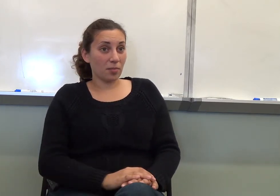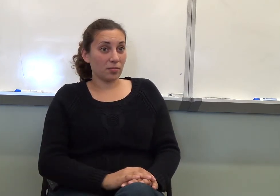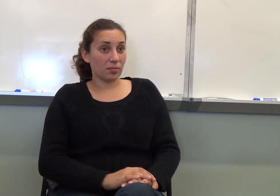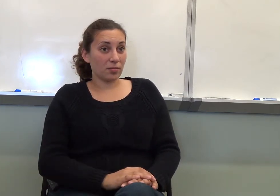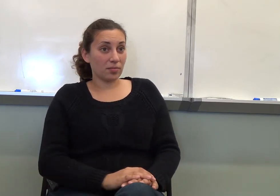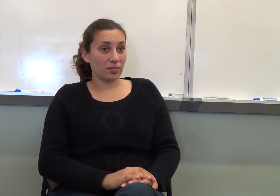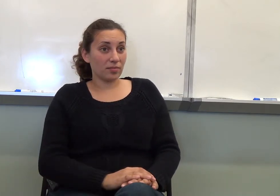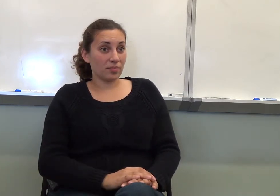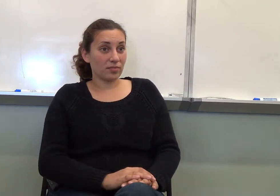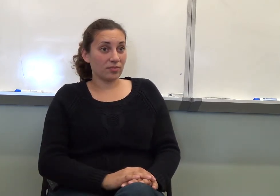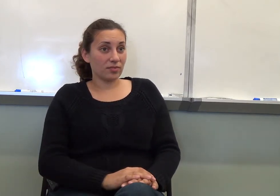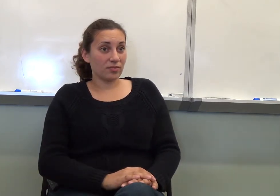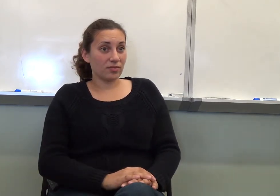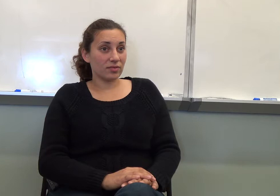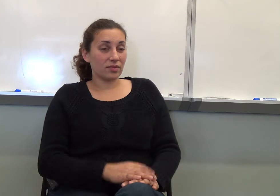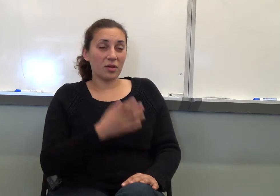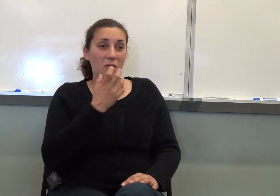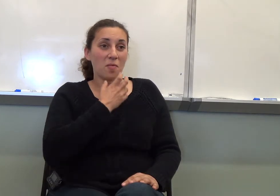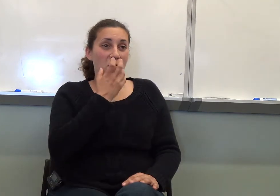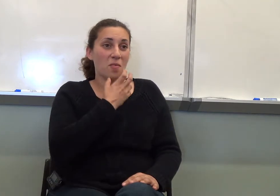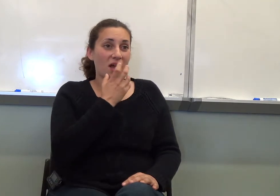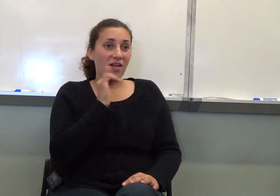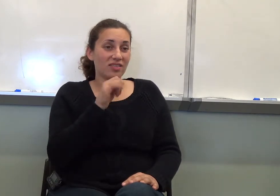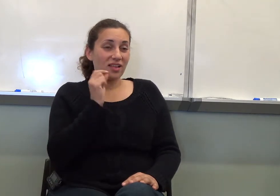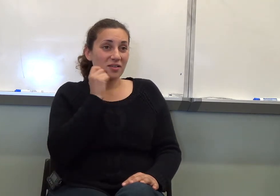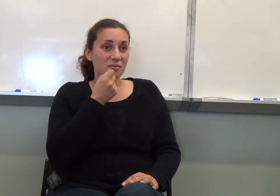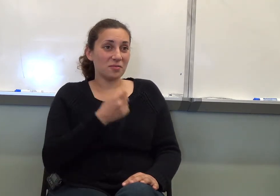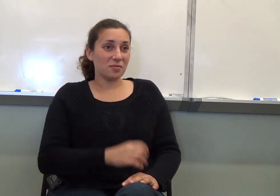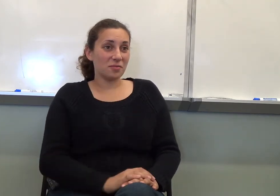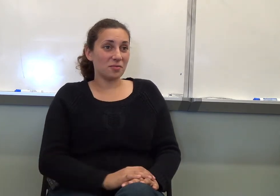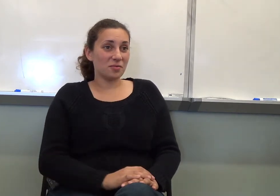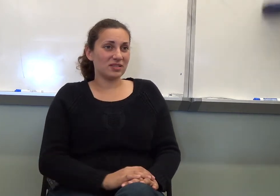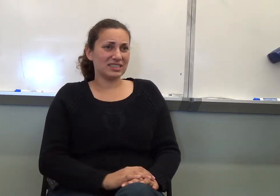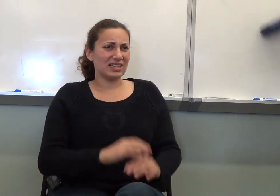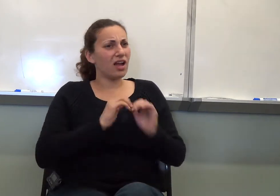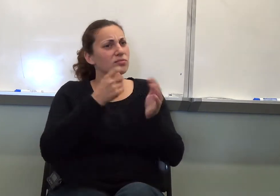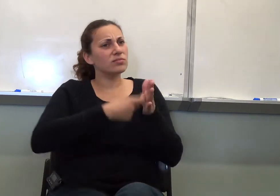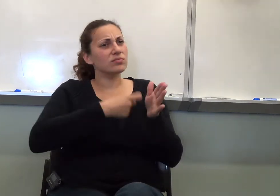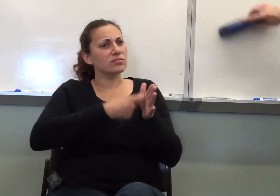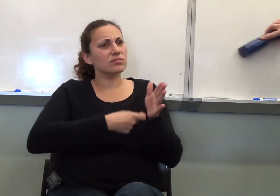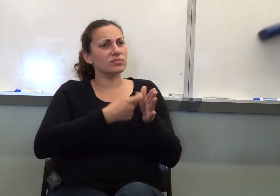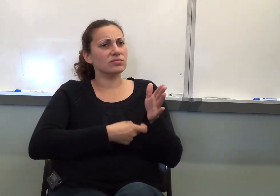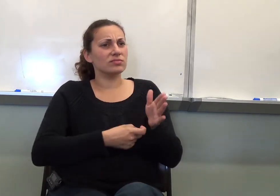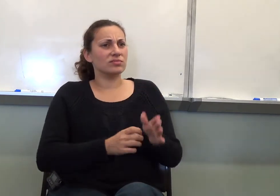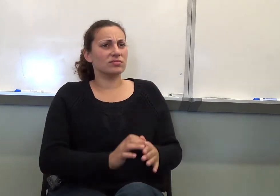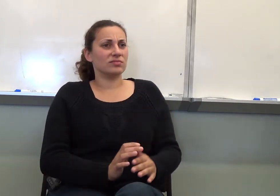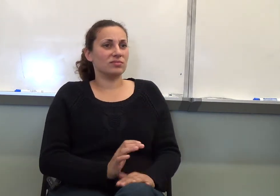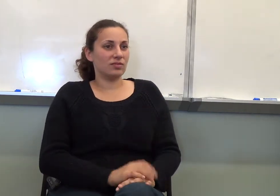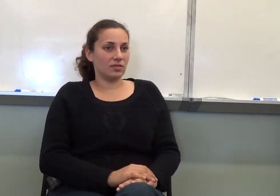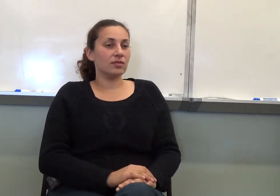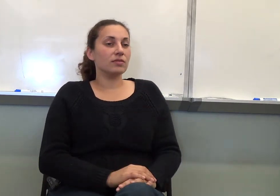before, then you know what the little interesting approach is. And if you haven't, it may shock you.